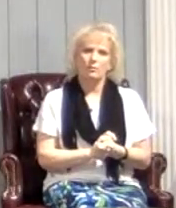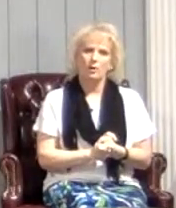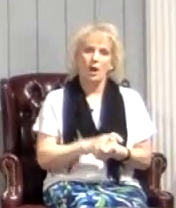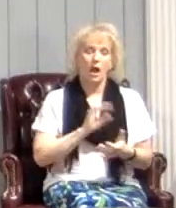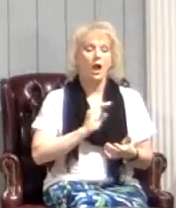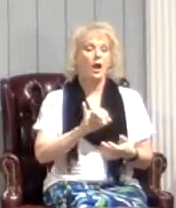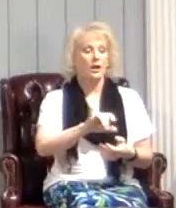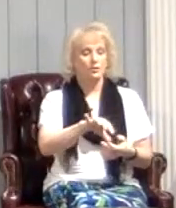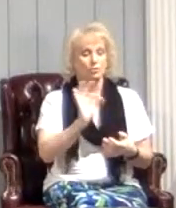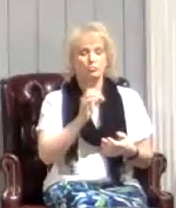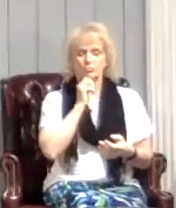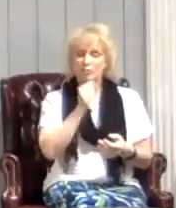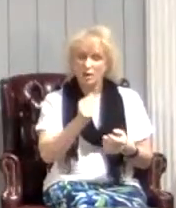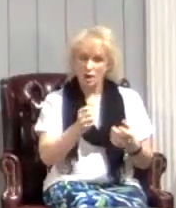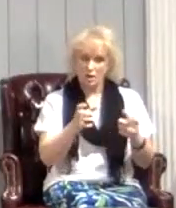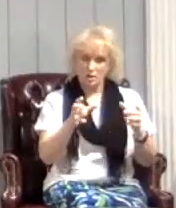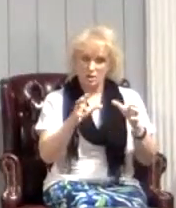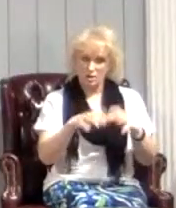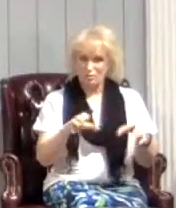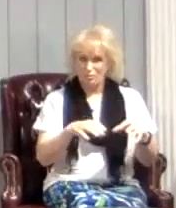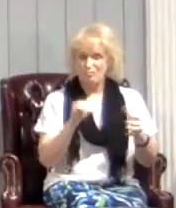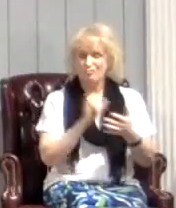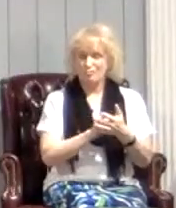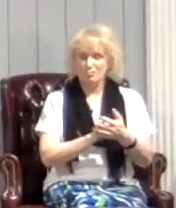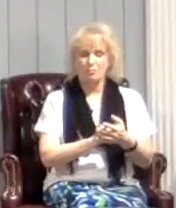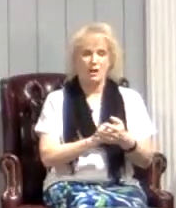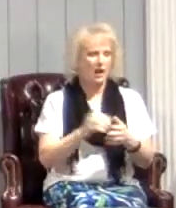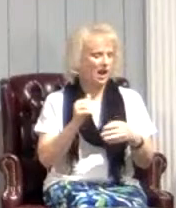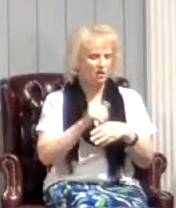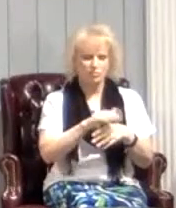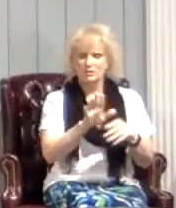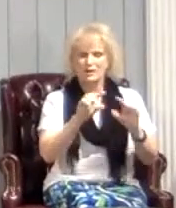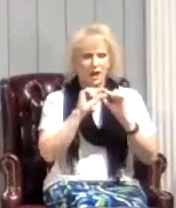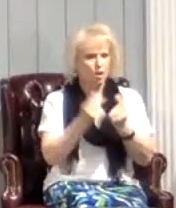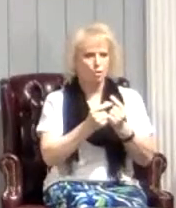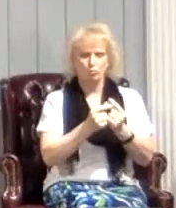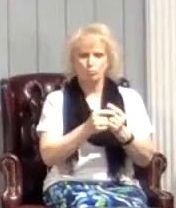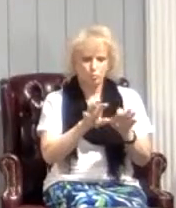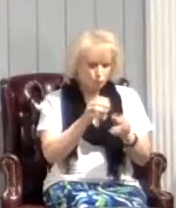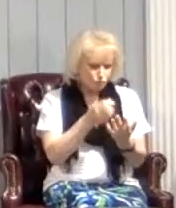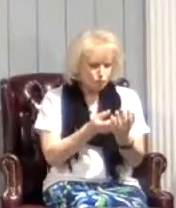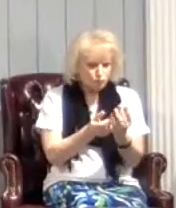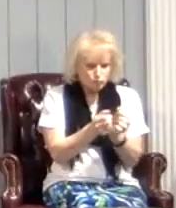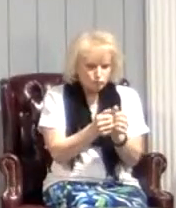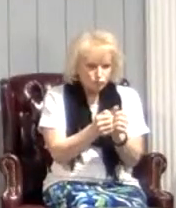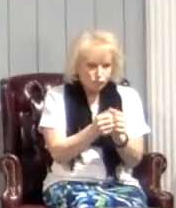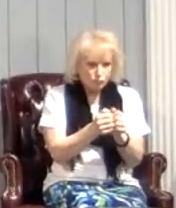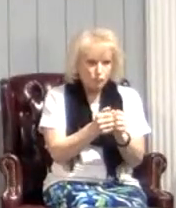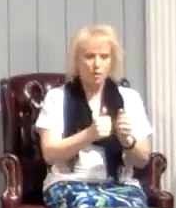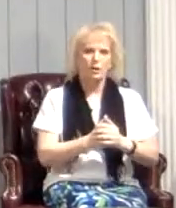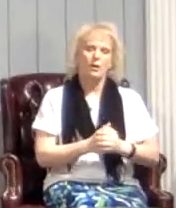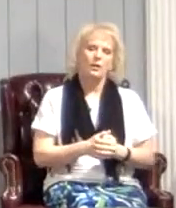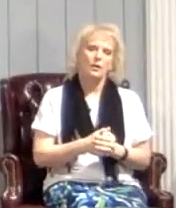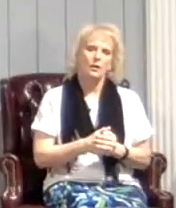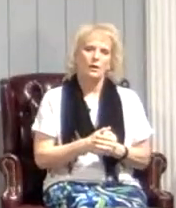choose not to do that. I don't send out group texts. And what I pray for this group of preachers the other